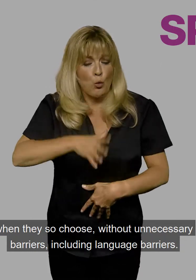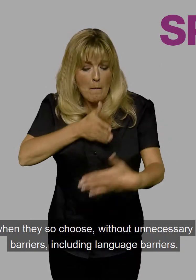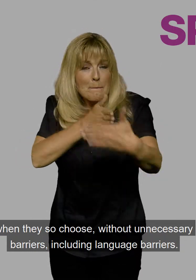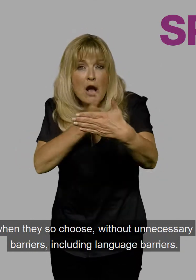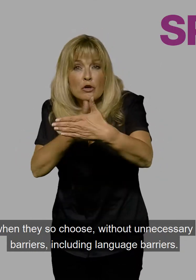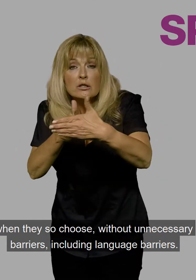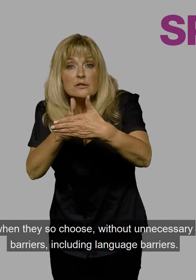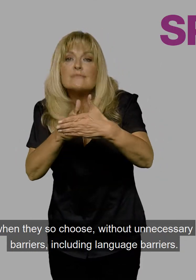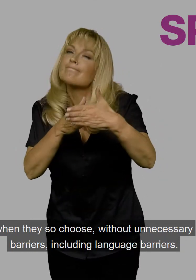barriers.